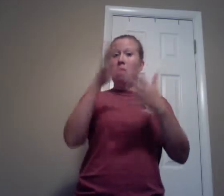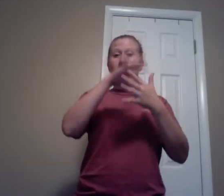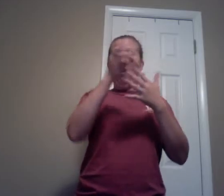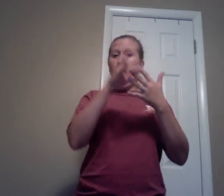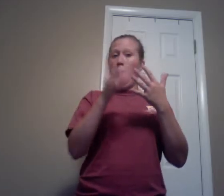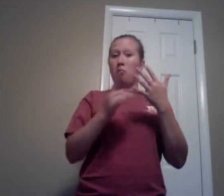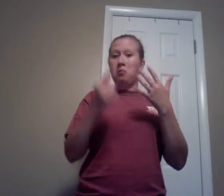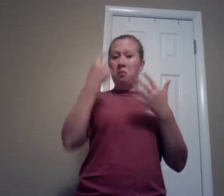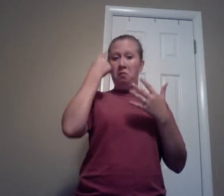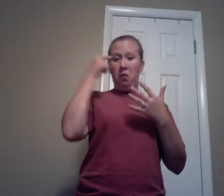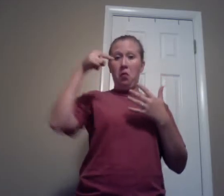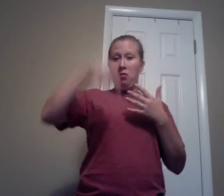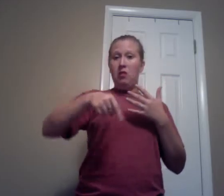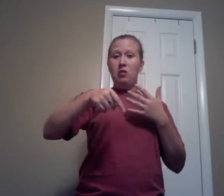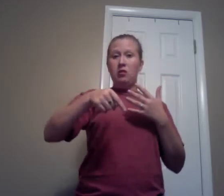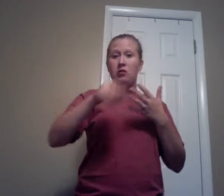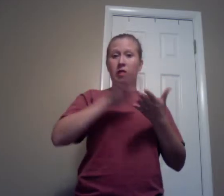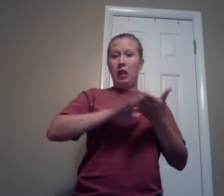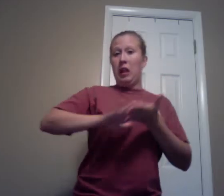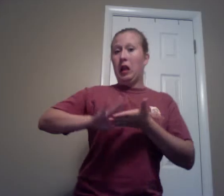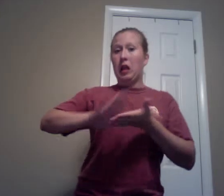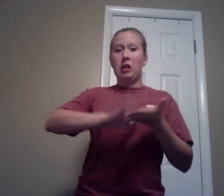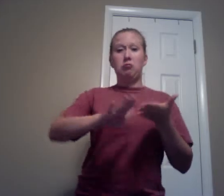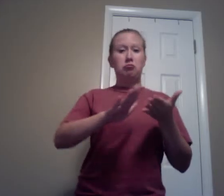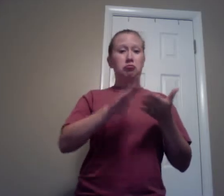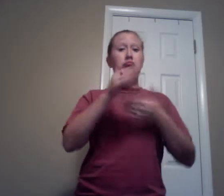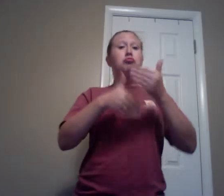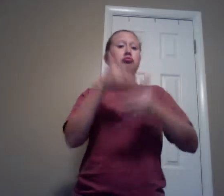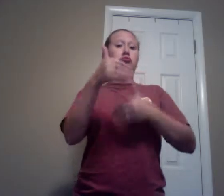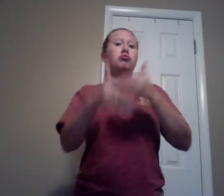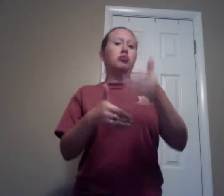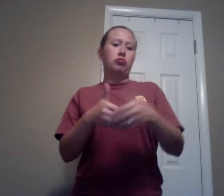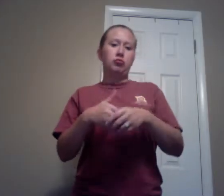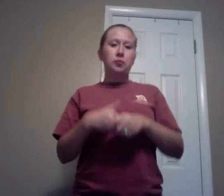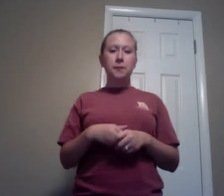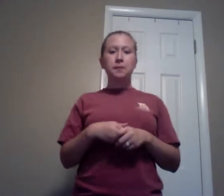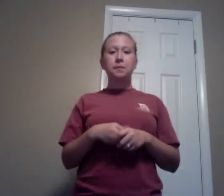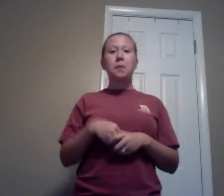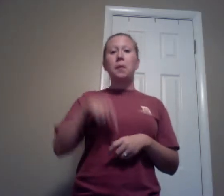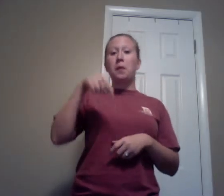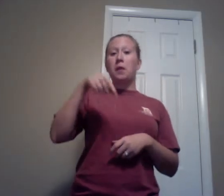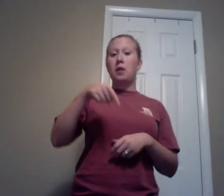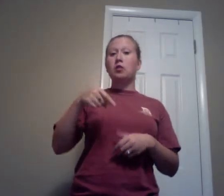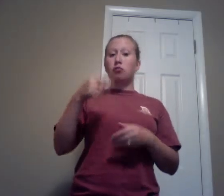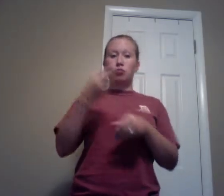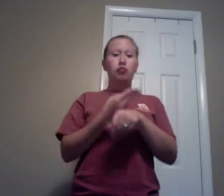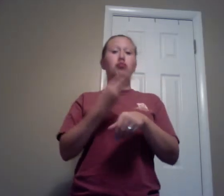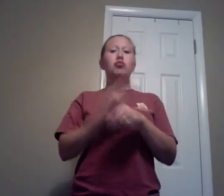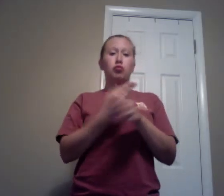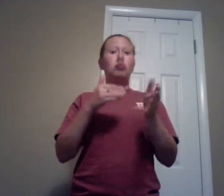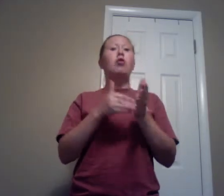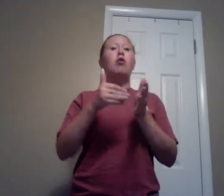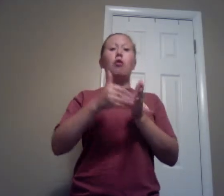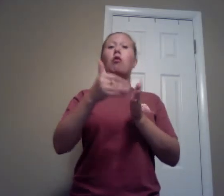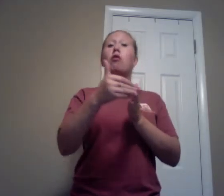for colonoscopy, but the one we're going to talk about today is a commonly used one, a 4-liter jug of powder mixed with